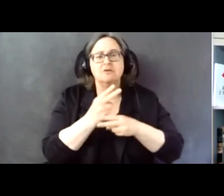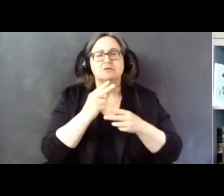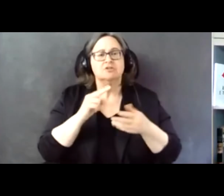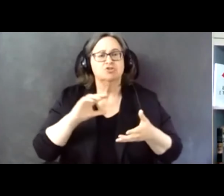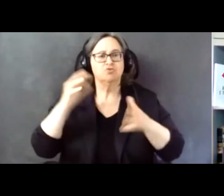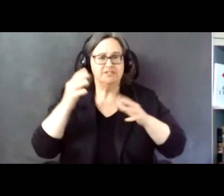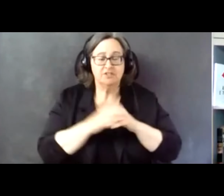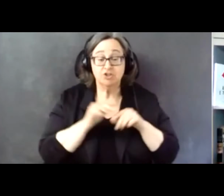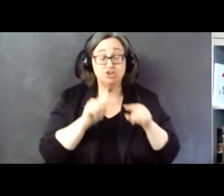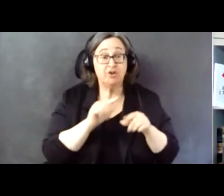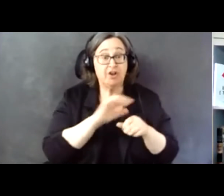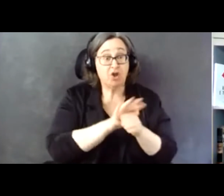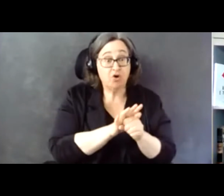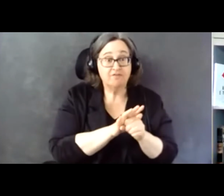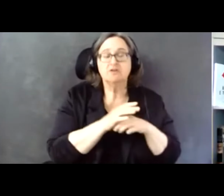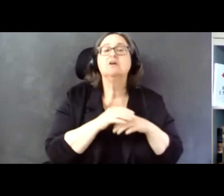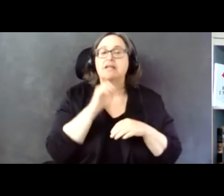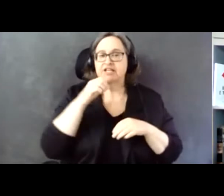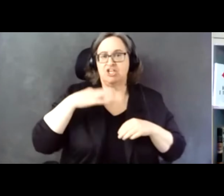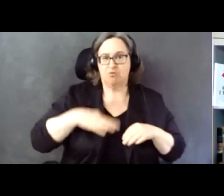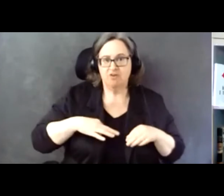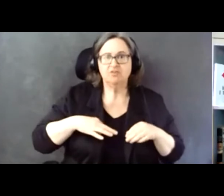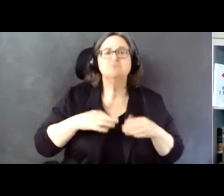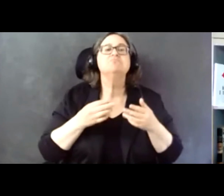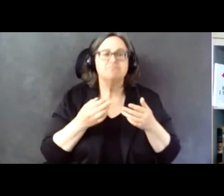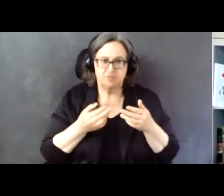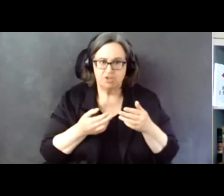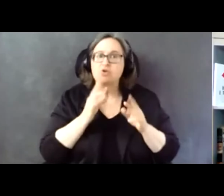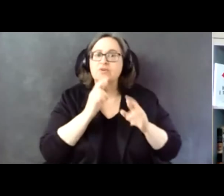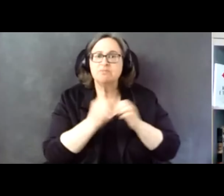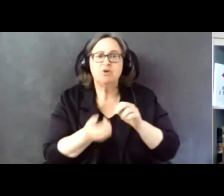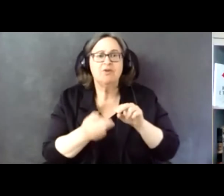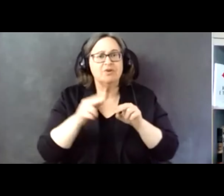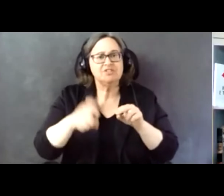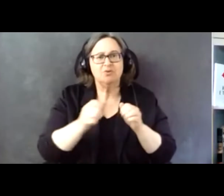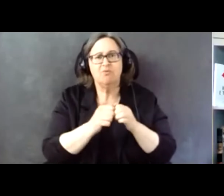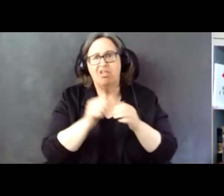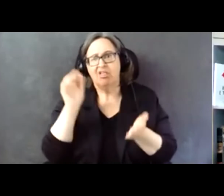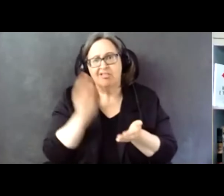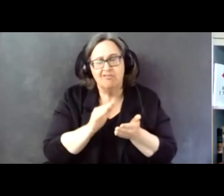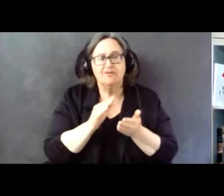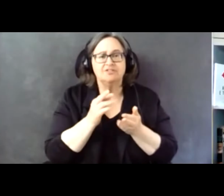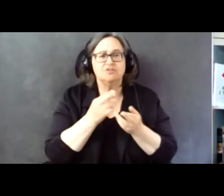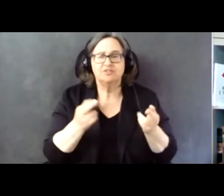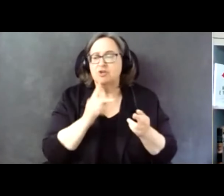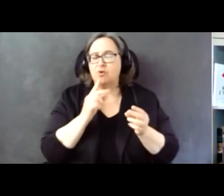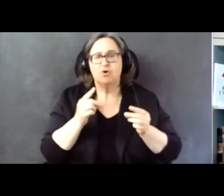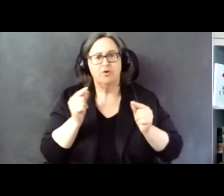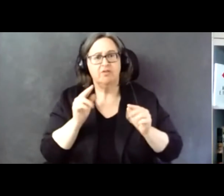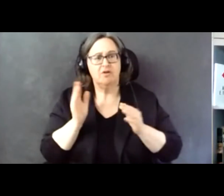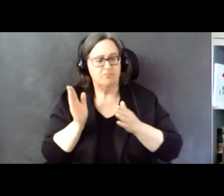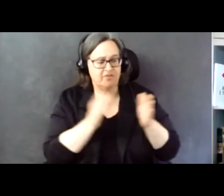throughout the covet crisis the nonprofit sector has responded to increased needs with diminished resources and quickly pivoted to provide